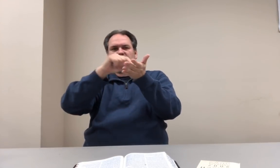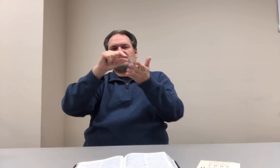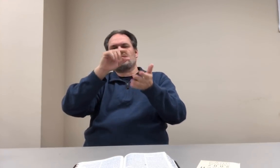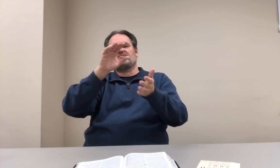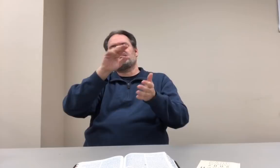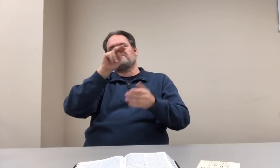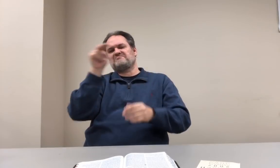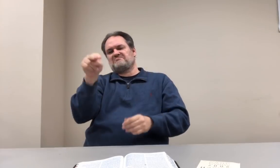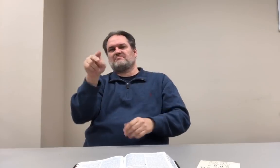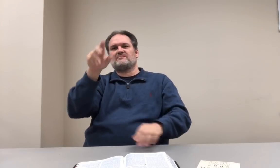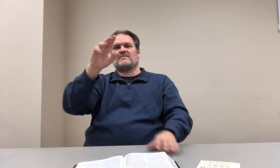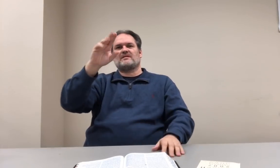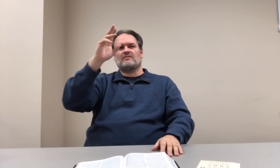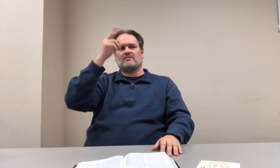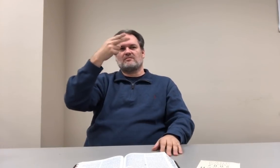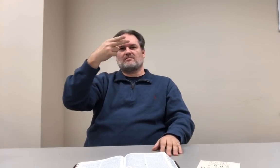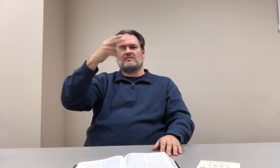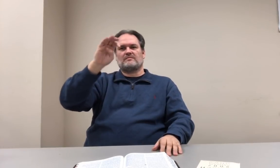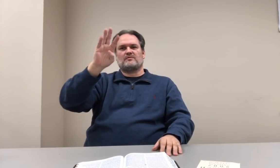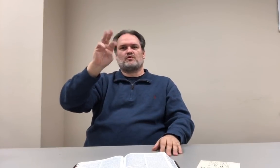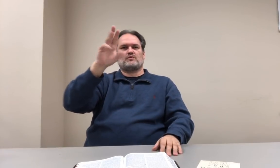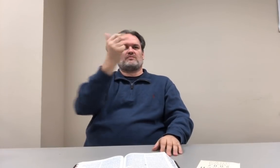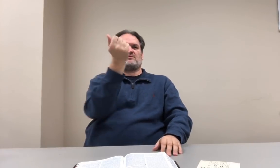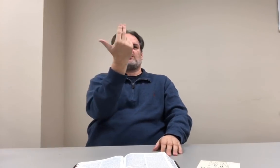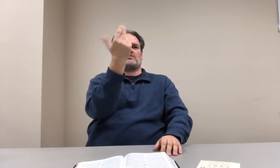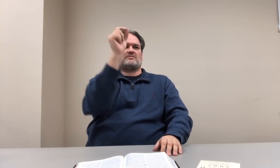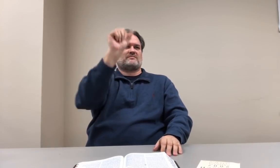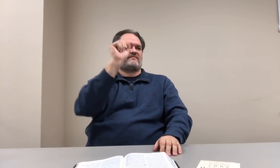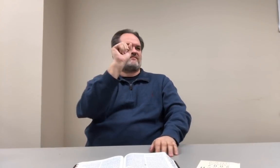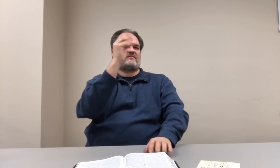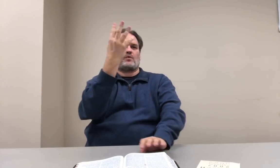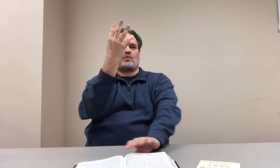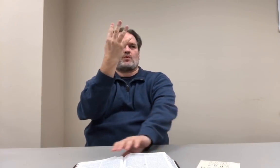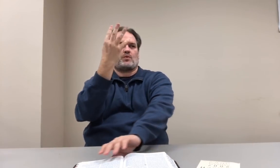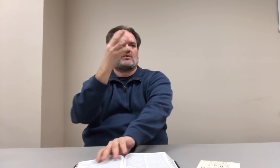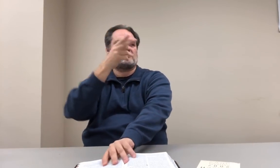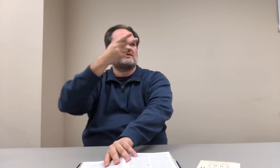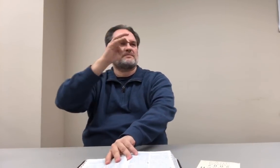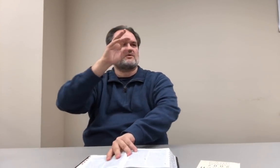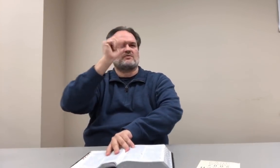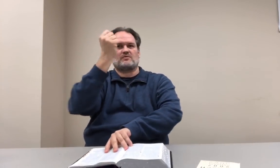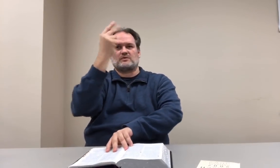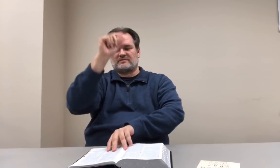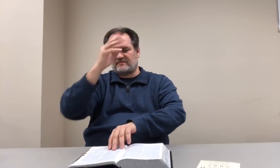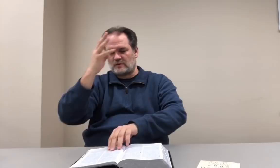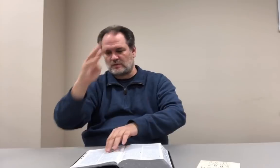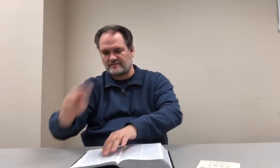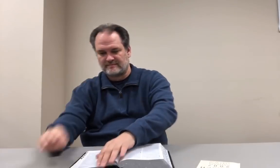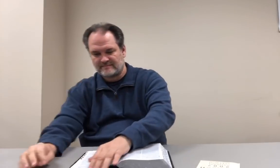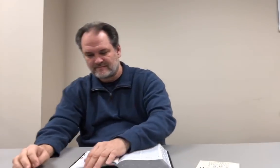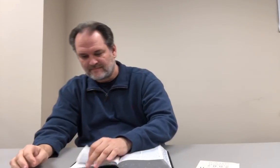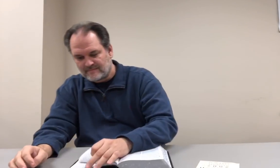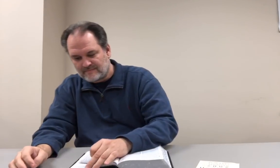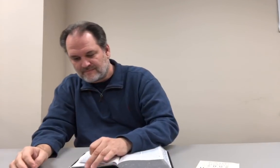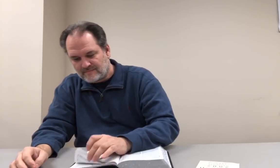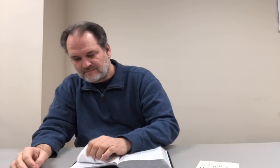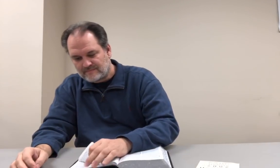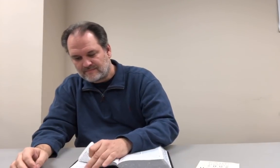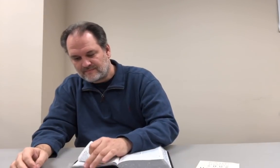That's easy. You can do anything with yourself to do it. God does that. What's the problem? He goes